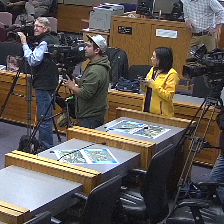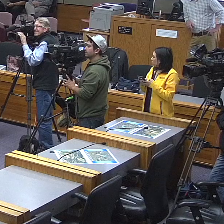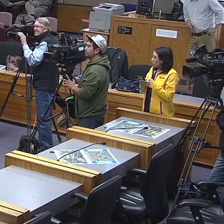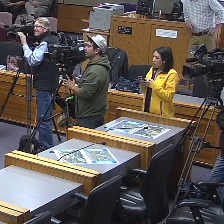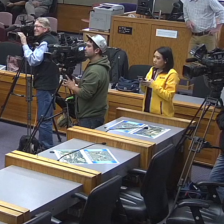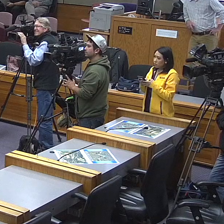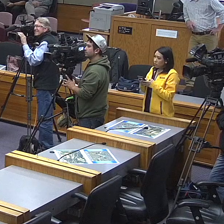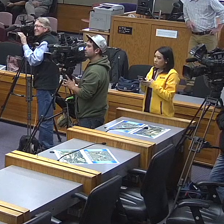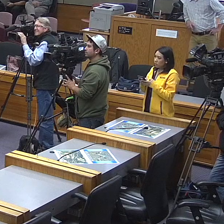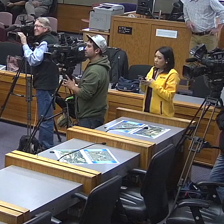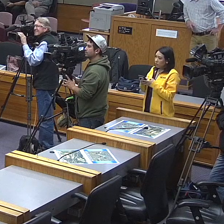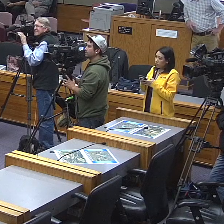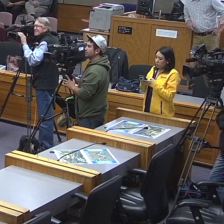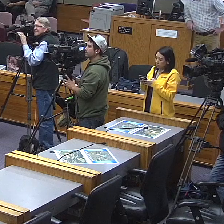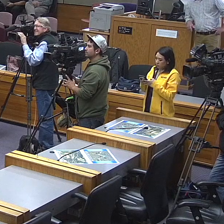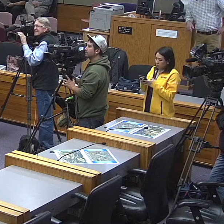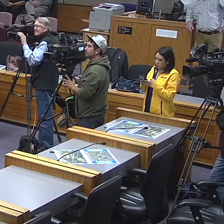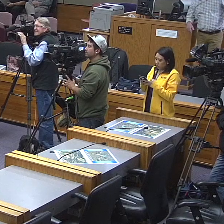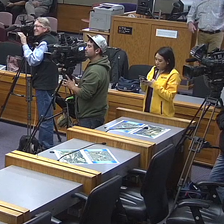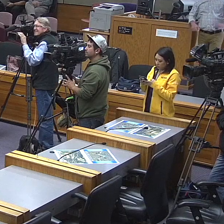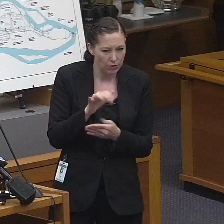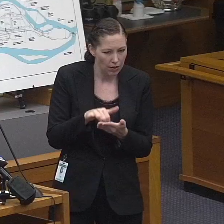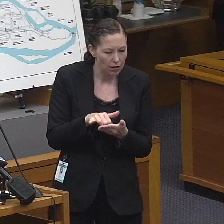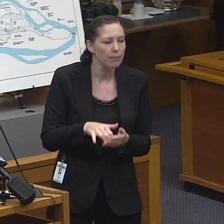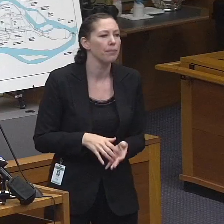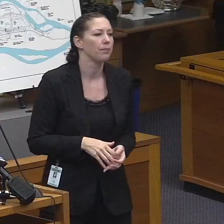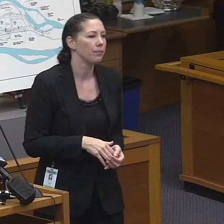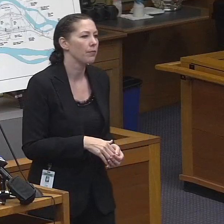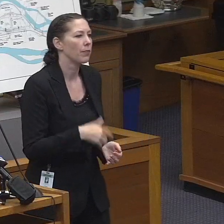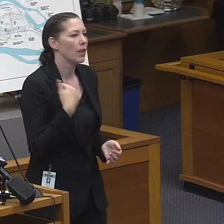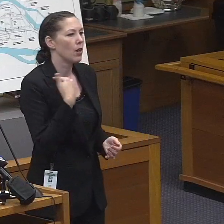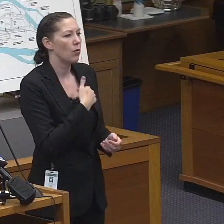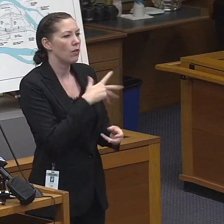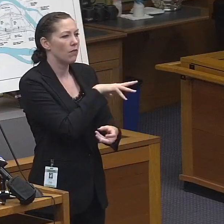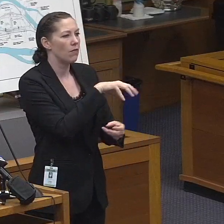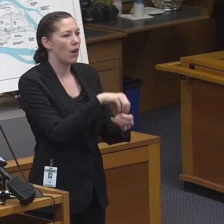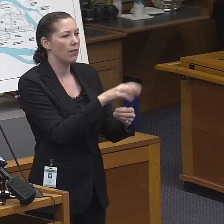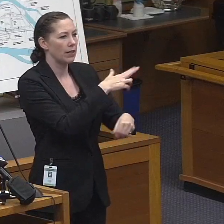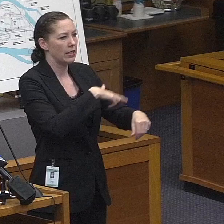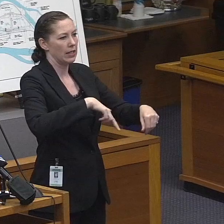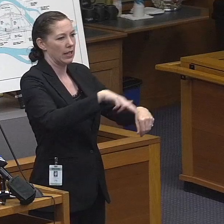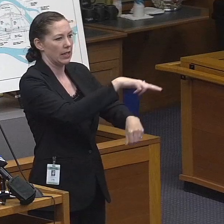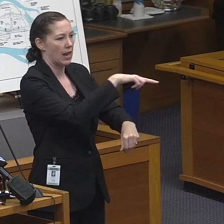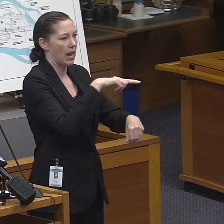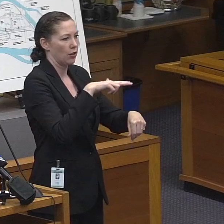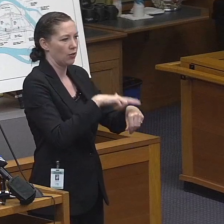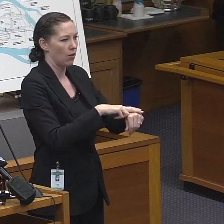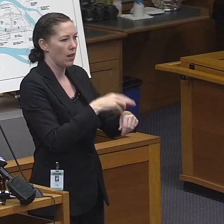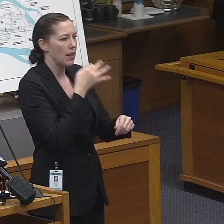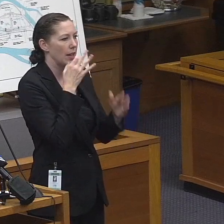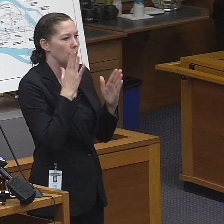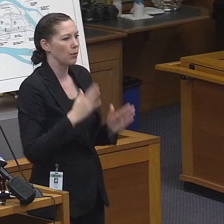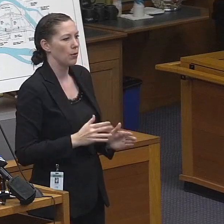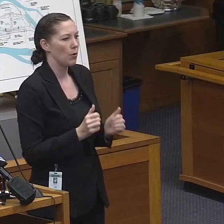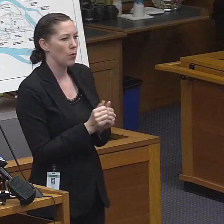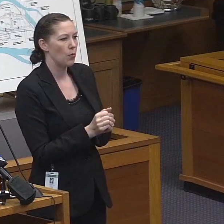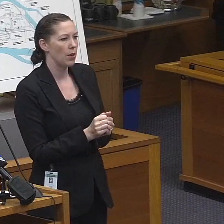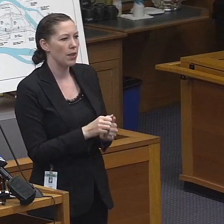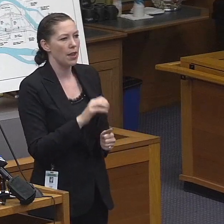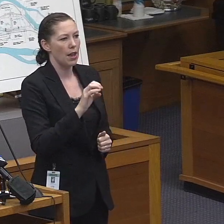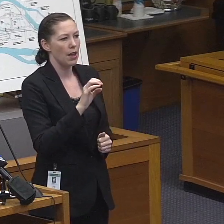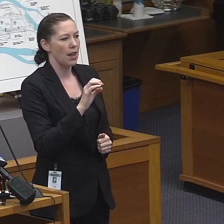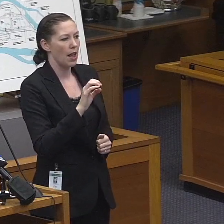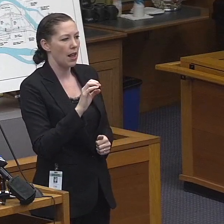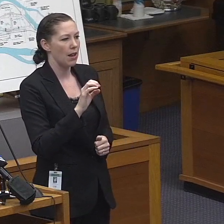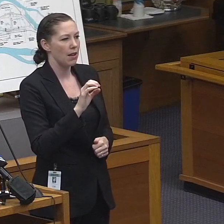to for this? So we've engaged the national experts on algal toxins to identify both the